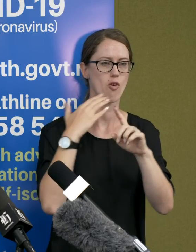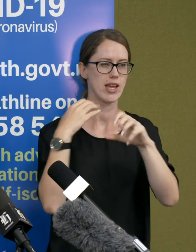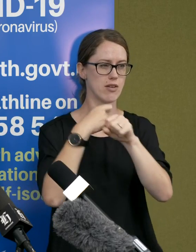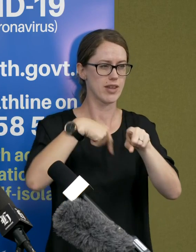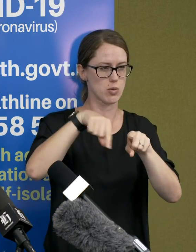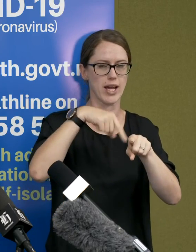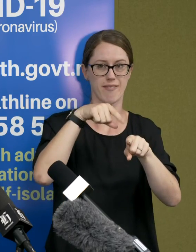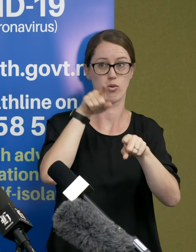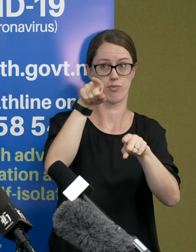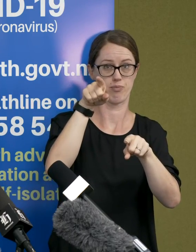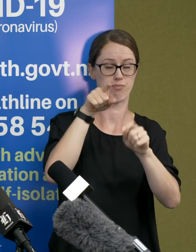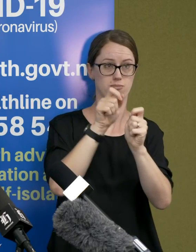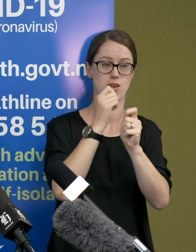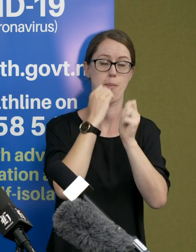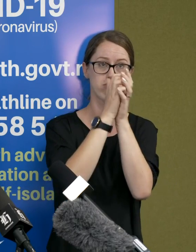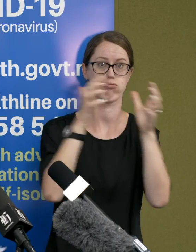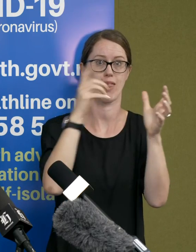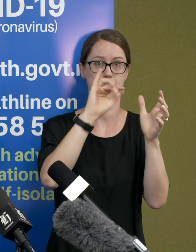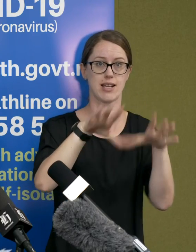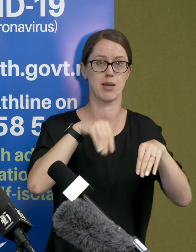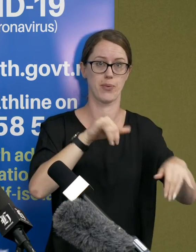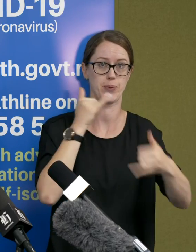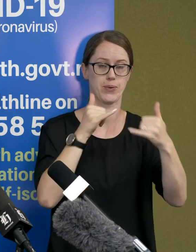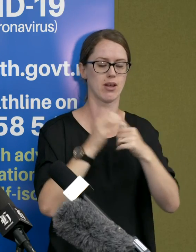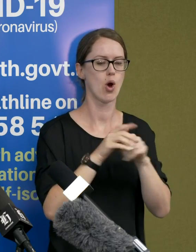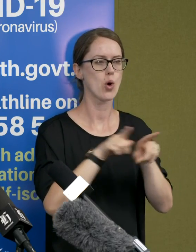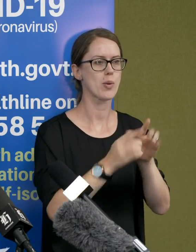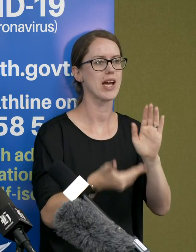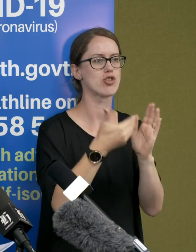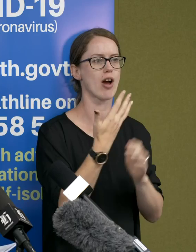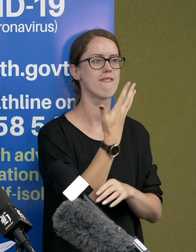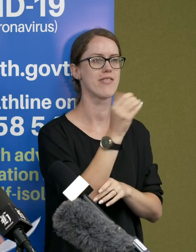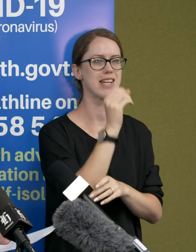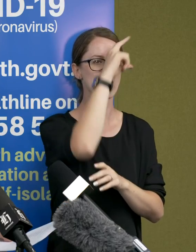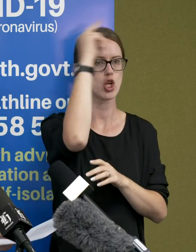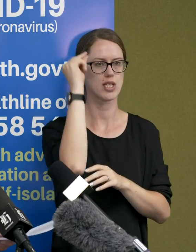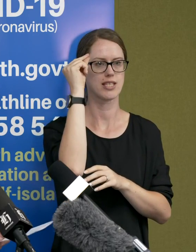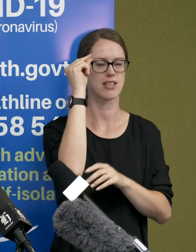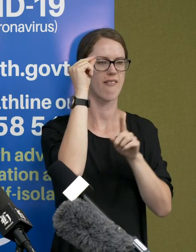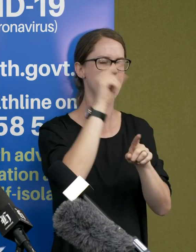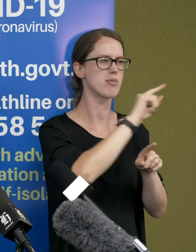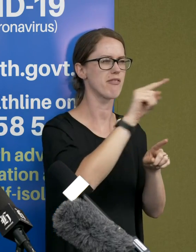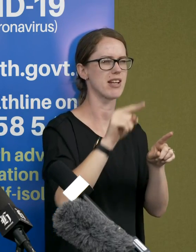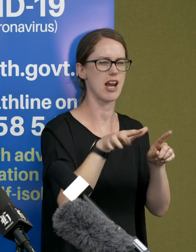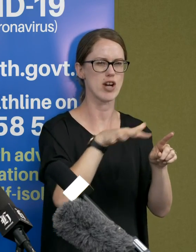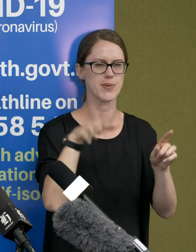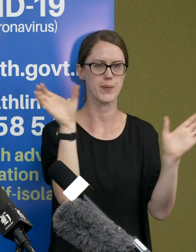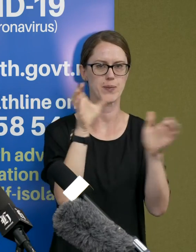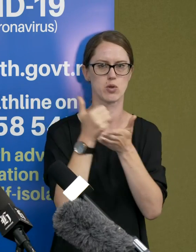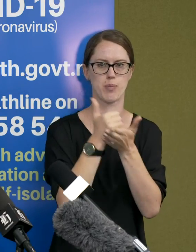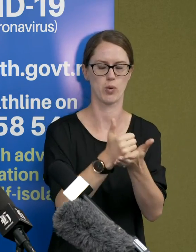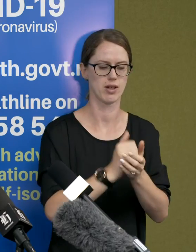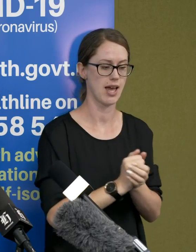week. They've also brought in another 50 nurses with additional clinical support from DHBs in primary care, and